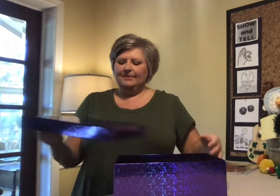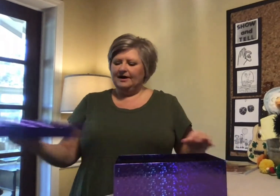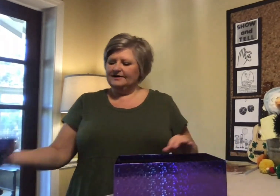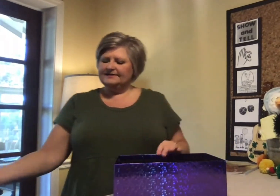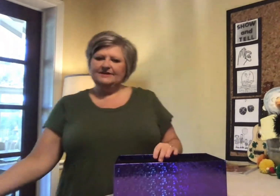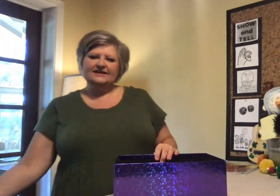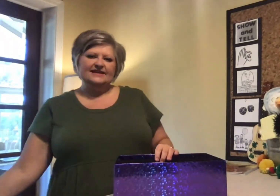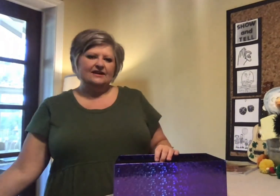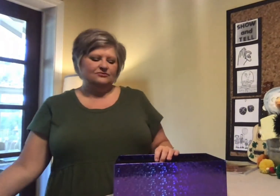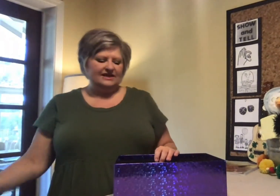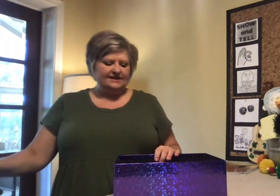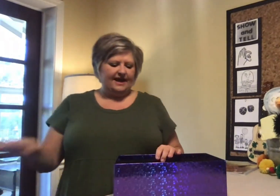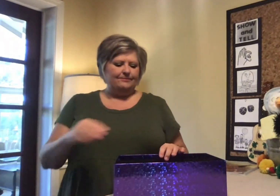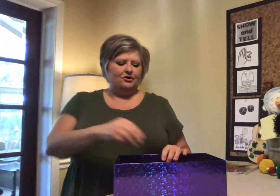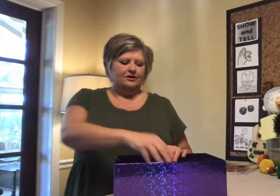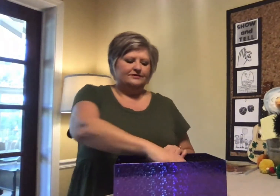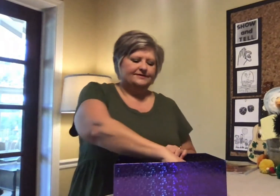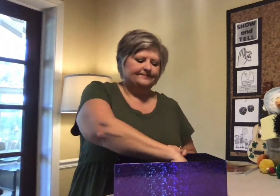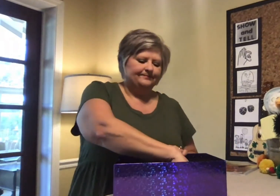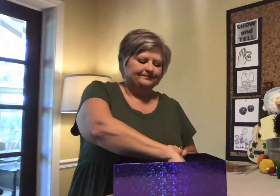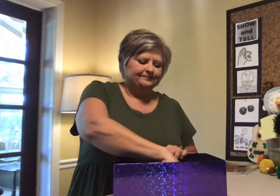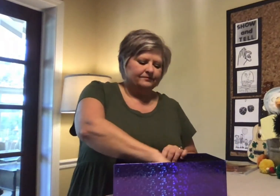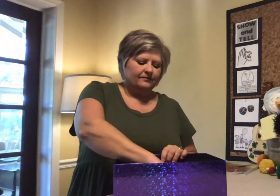box because I don't need that part.